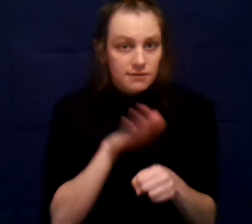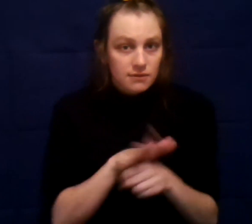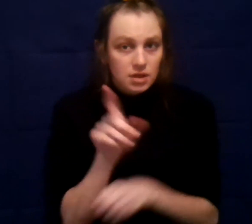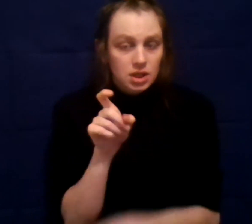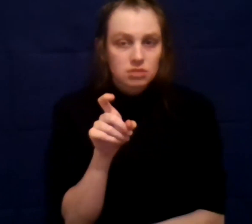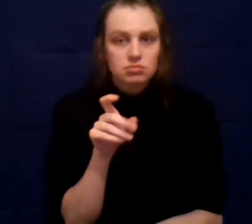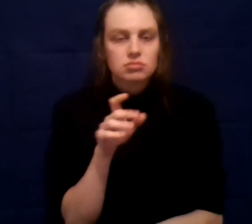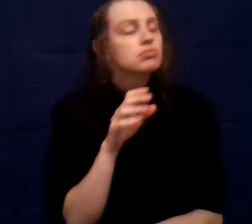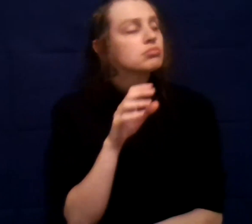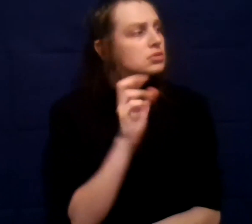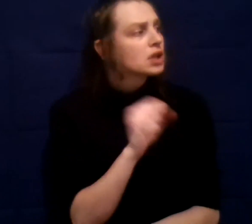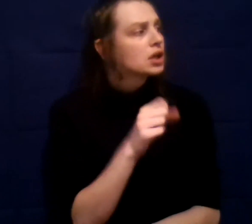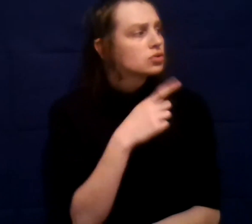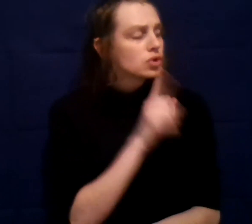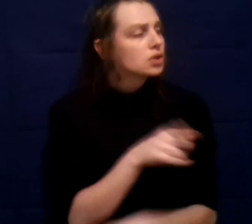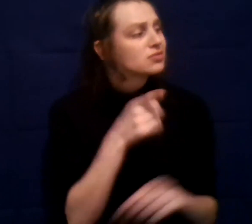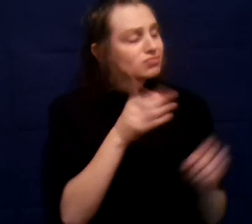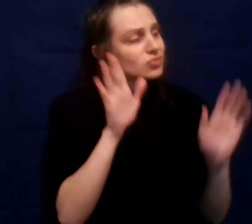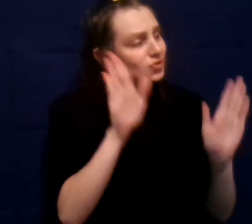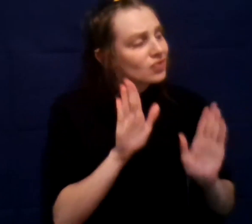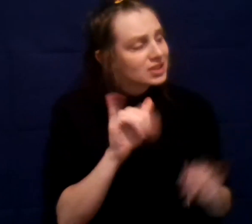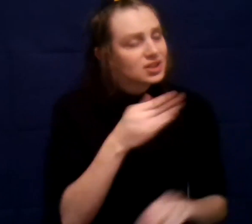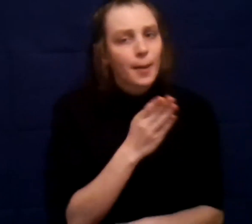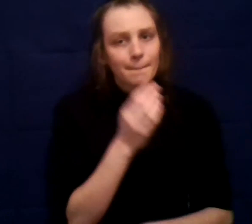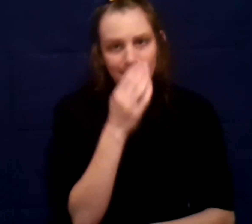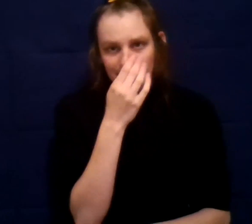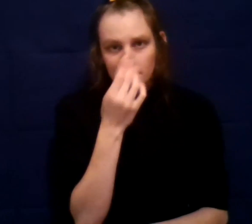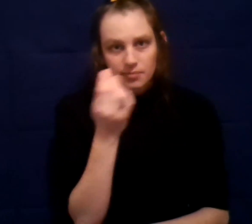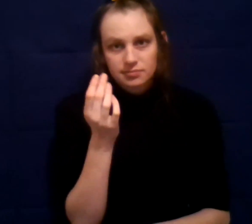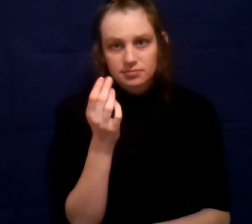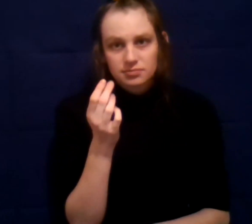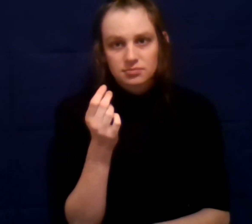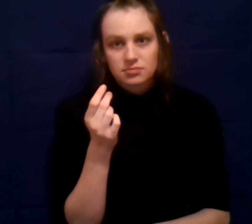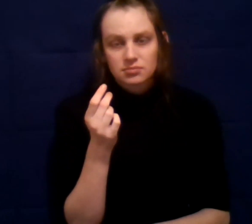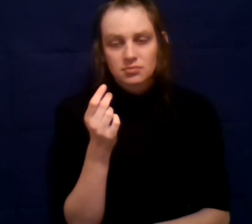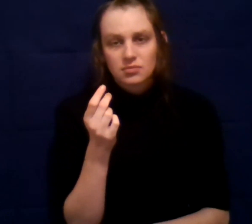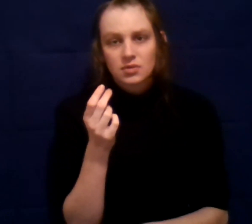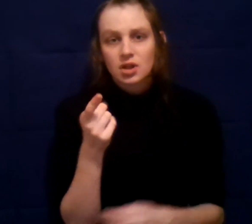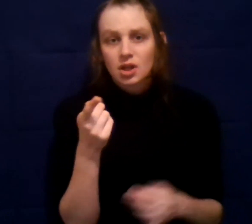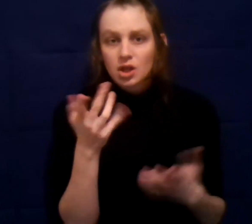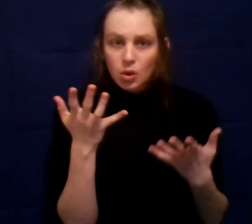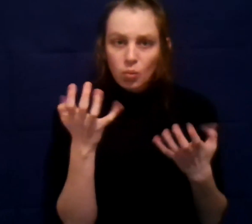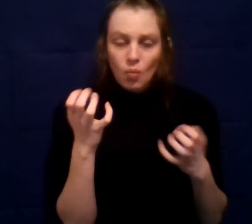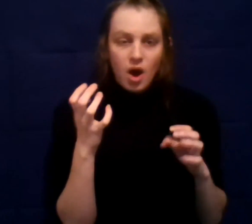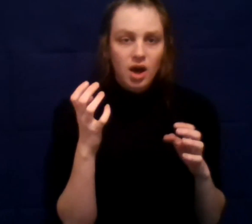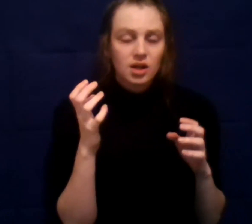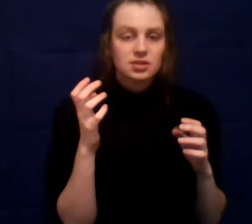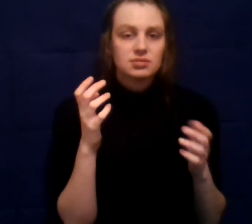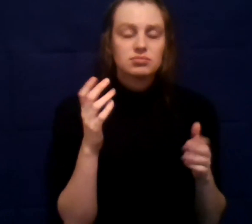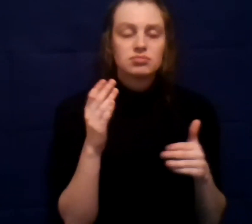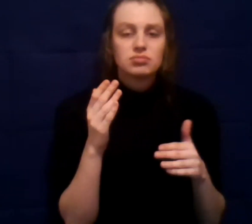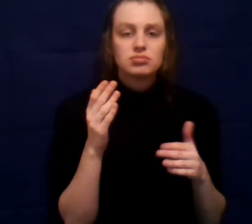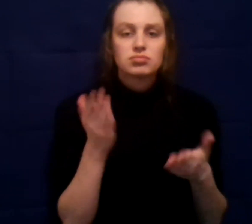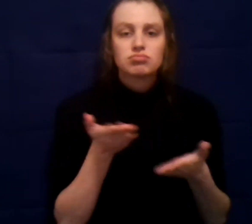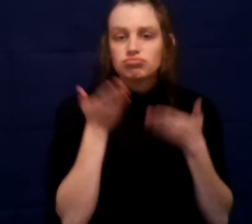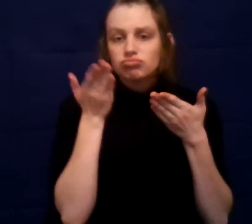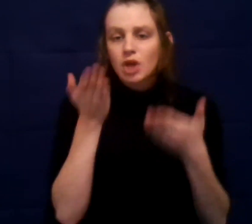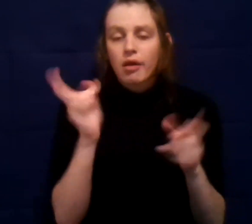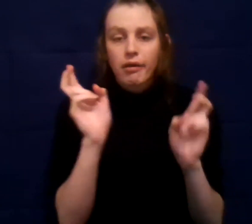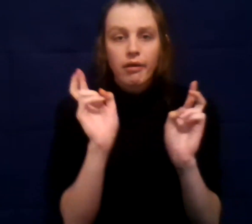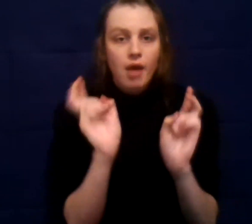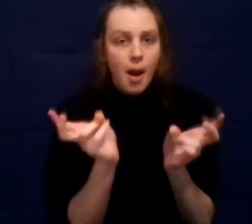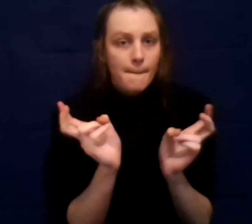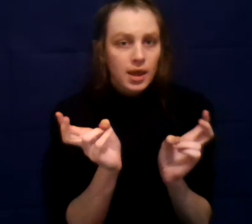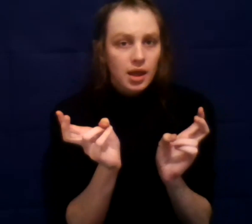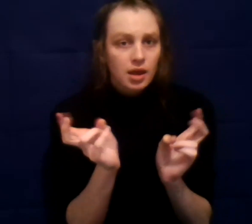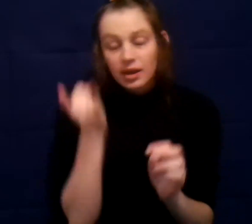Yeah, Mikayla, you did a great job. Did you Thank you. have like a landing pad topic you kind of wanted to throw out tonight? So, If